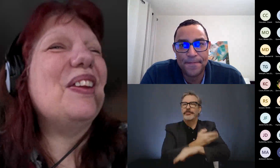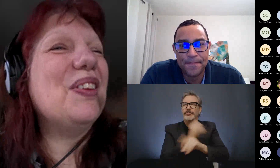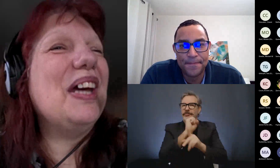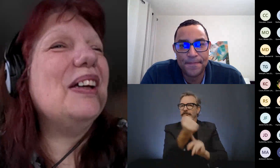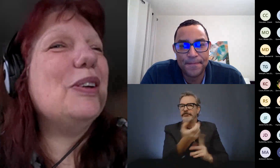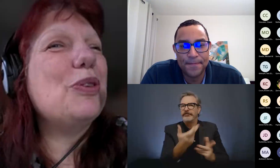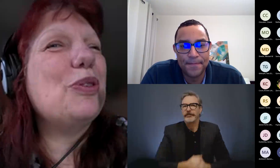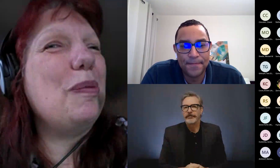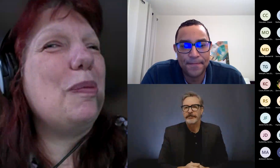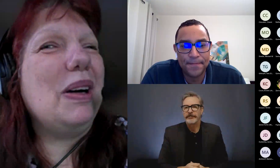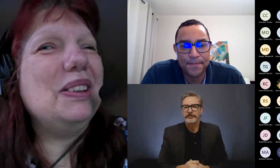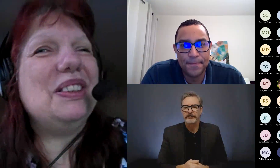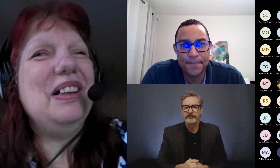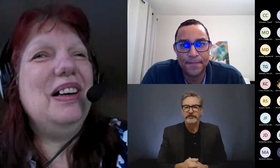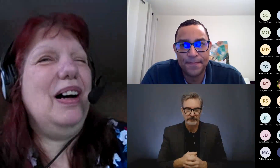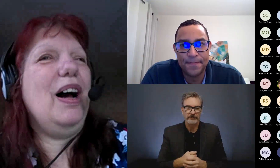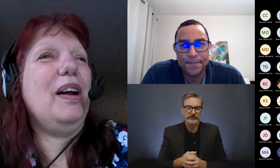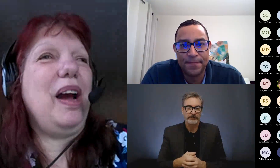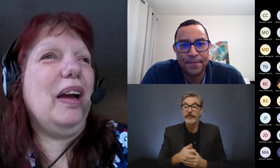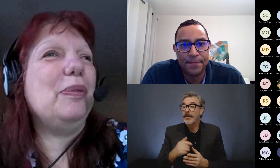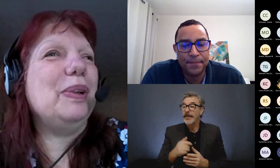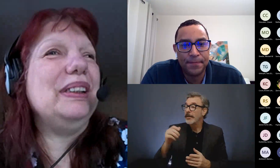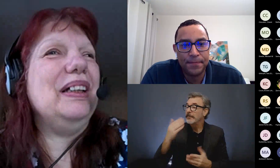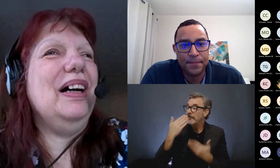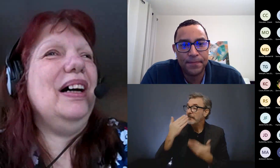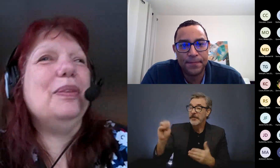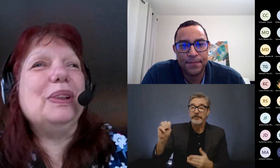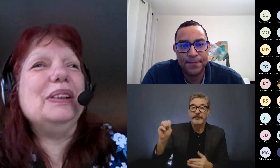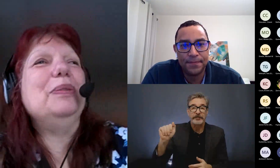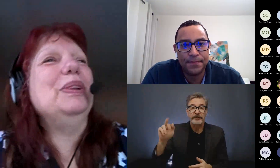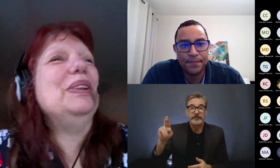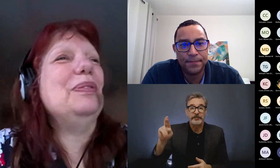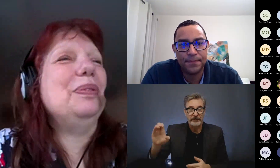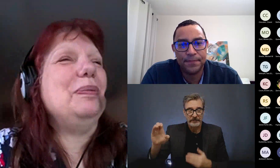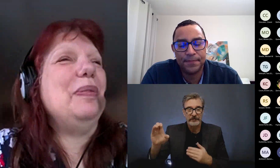Mark, thank you so much. I really,